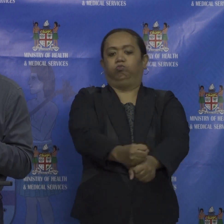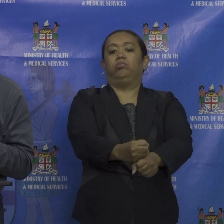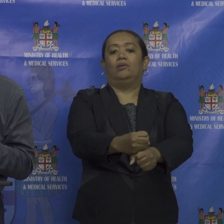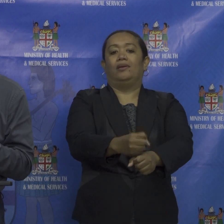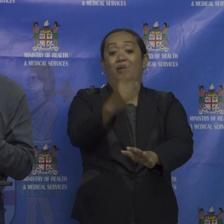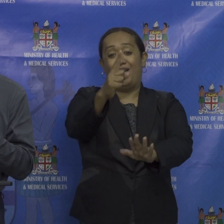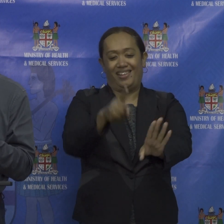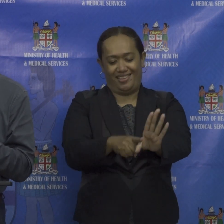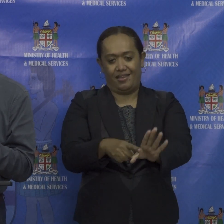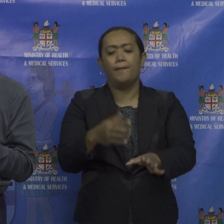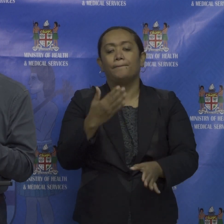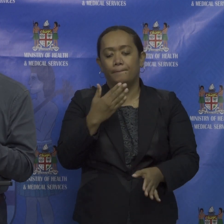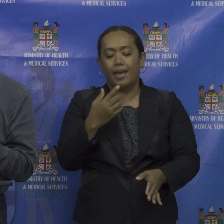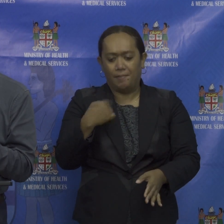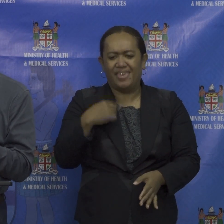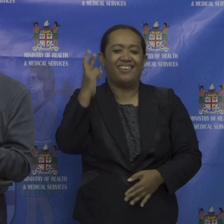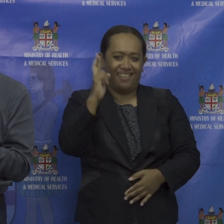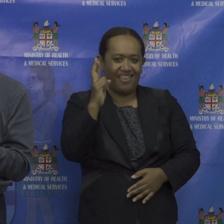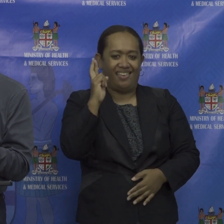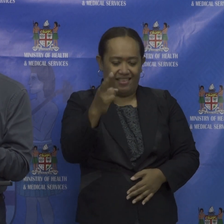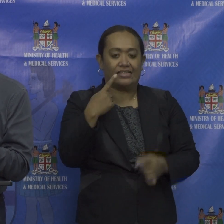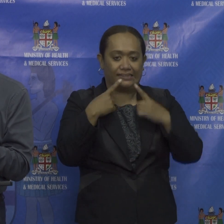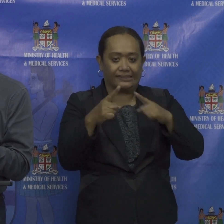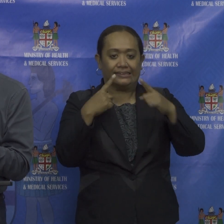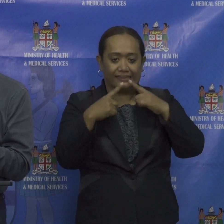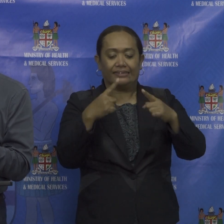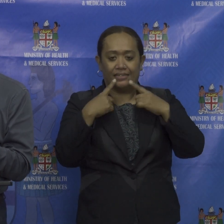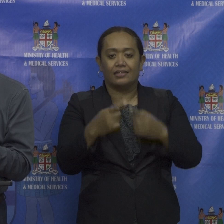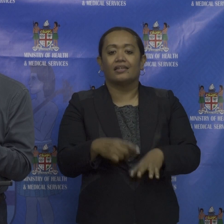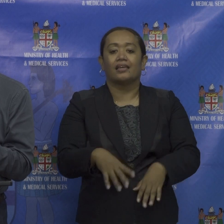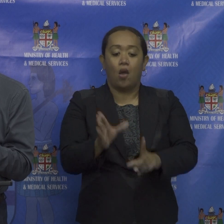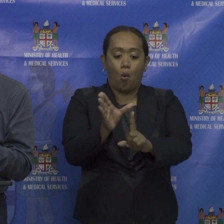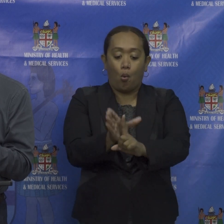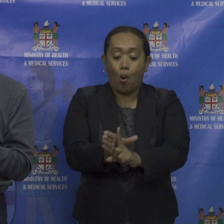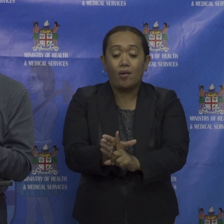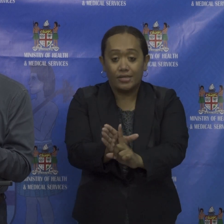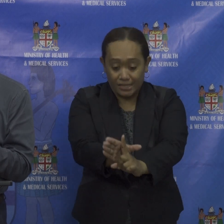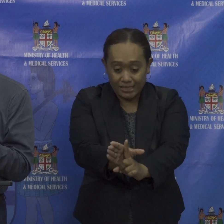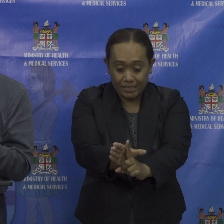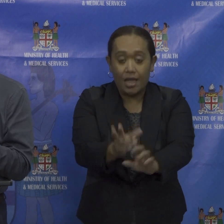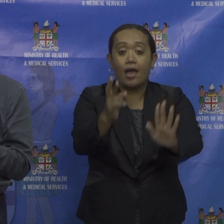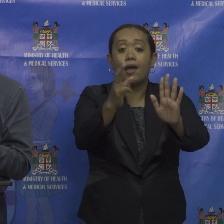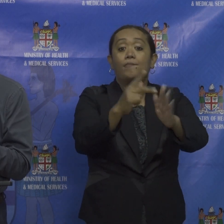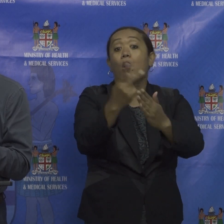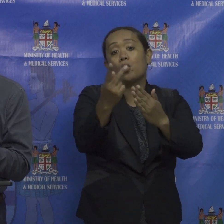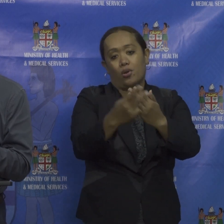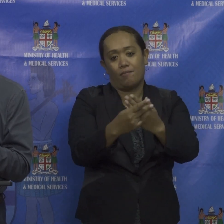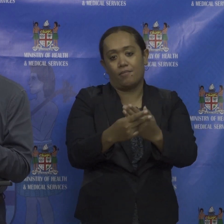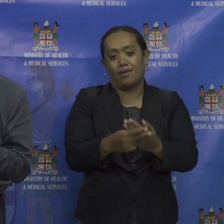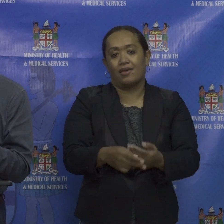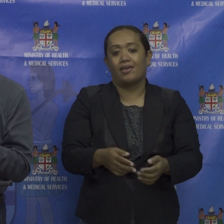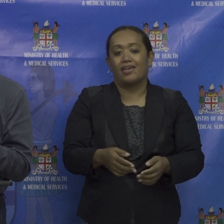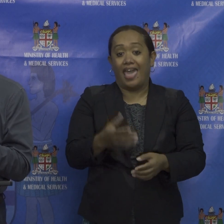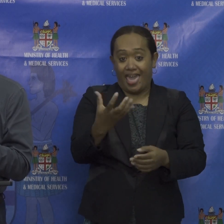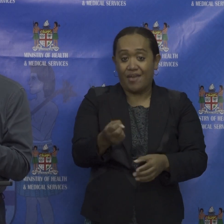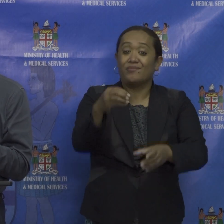I think I keep mentioning for quite a while now, the quarantine program is manned by human